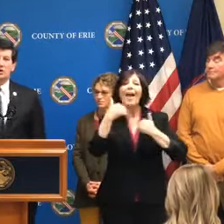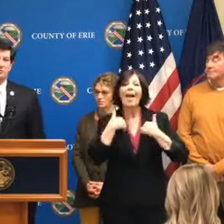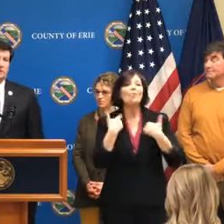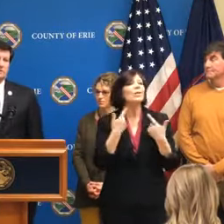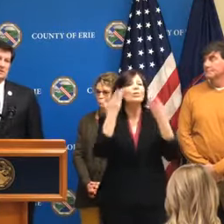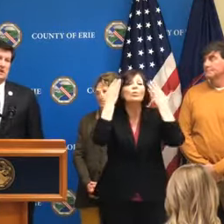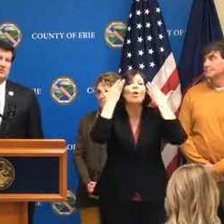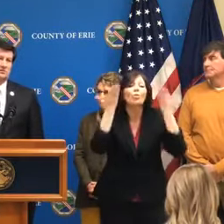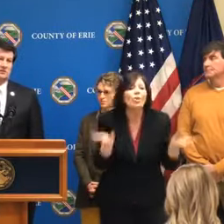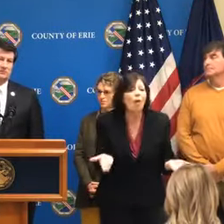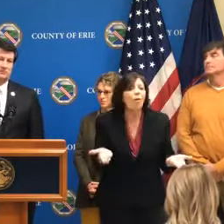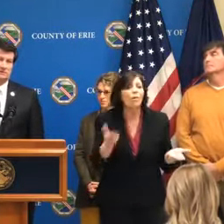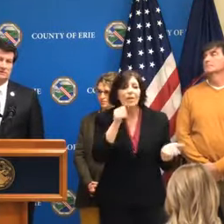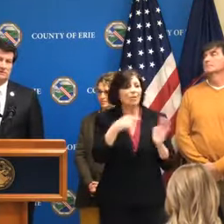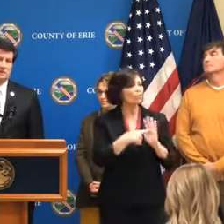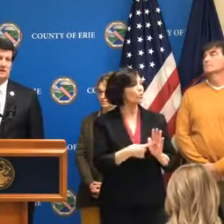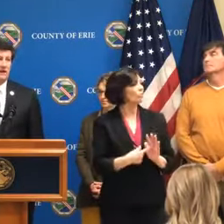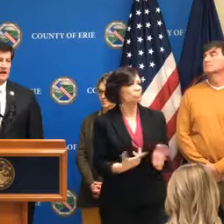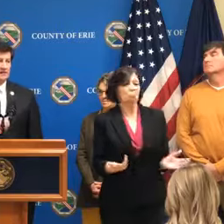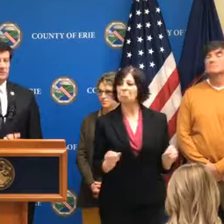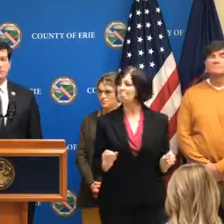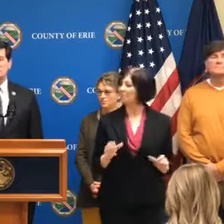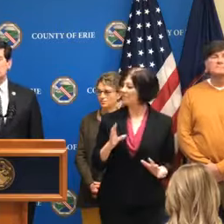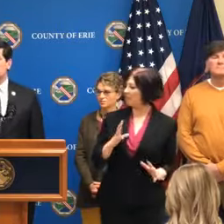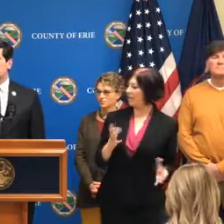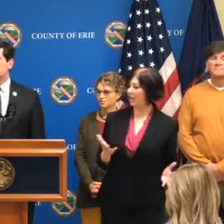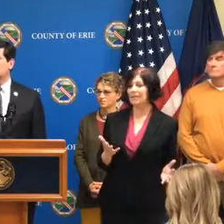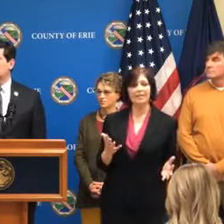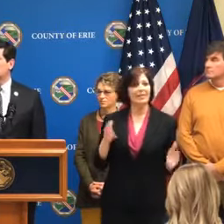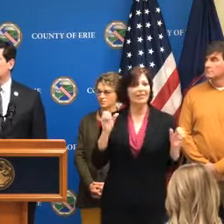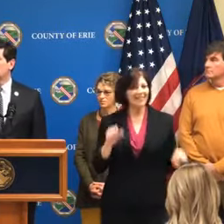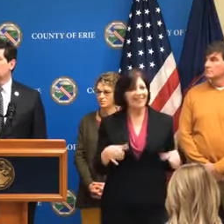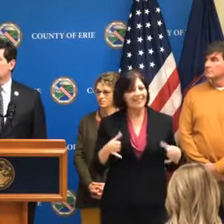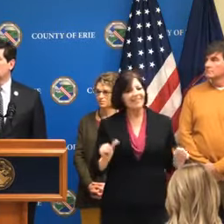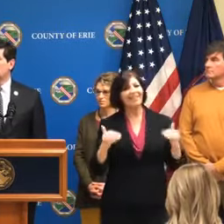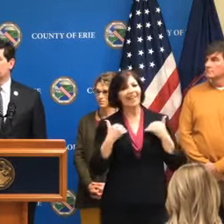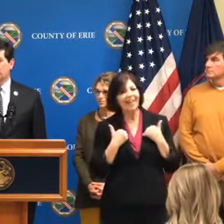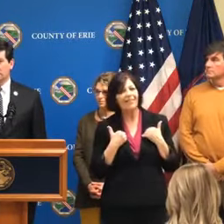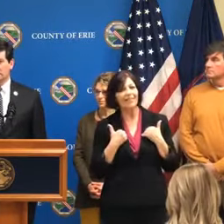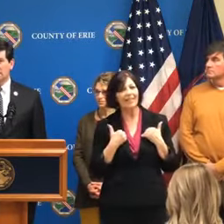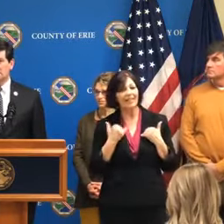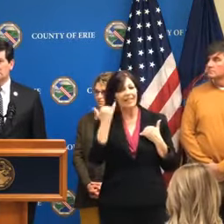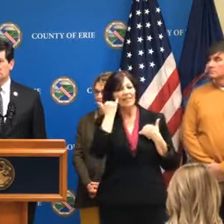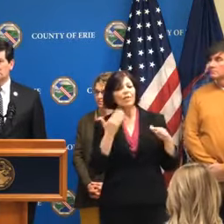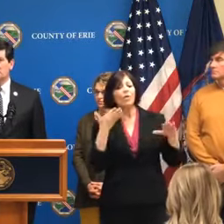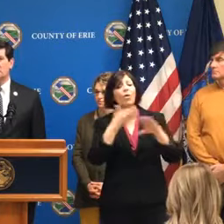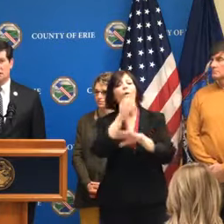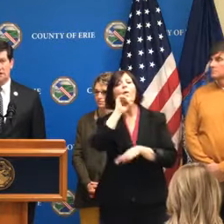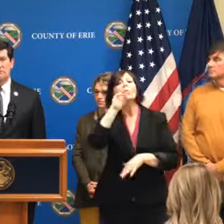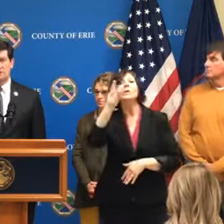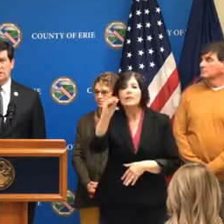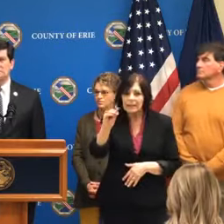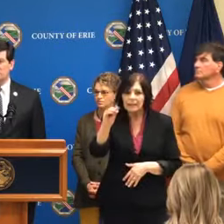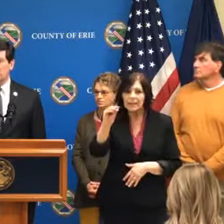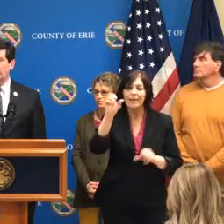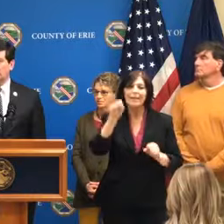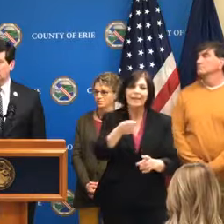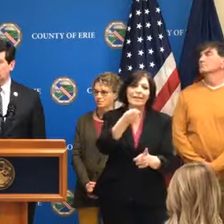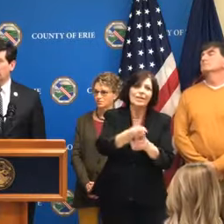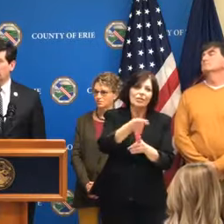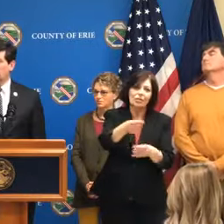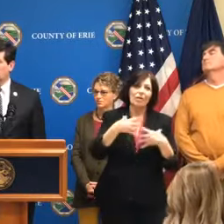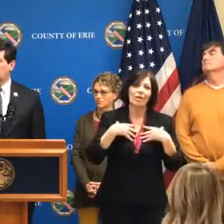even know it because they're not showing symptoms. As has been described repeatedly, if you're over the age of 60, it can have a tremendous